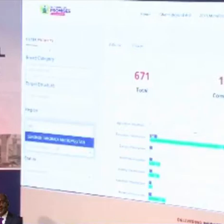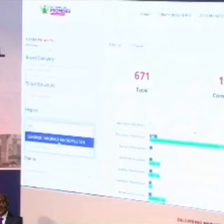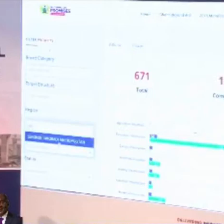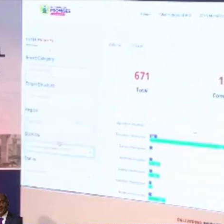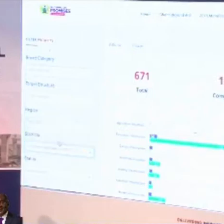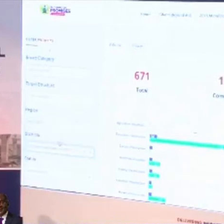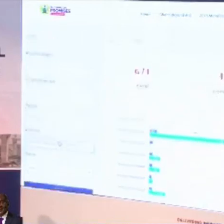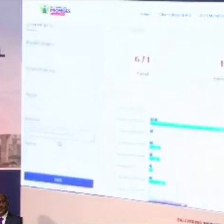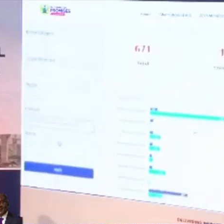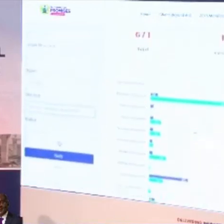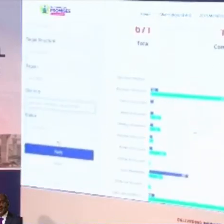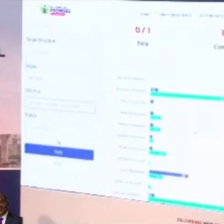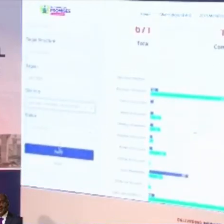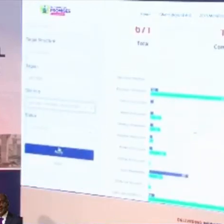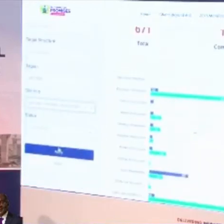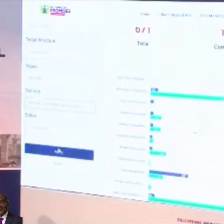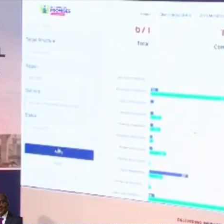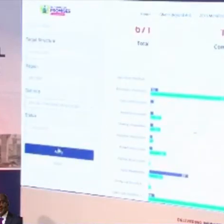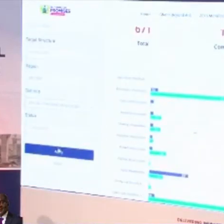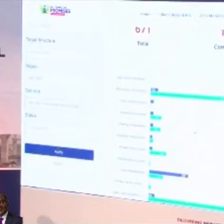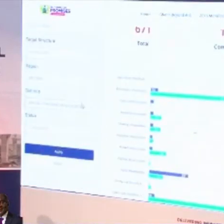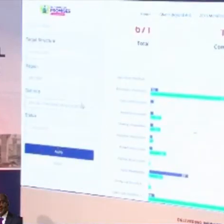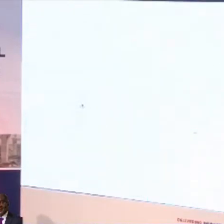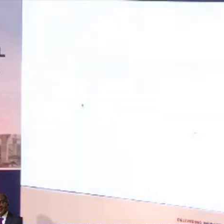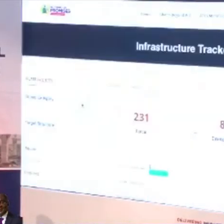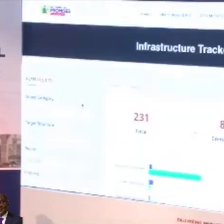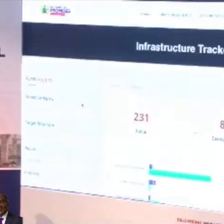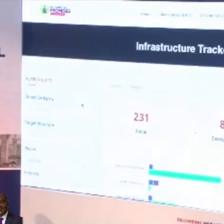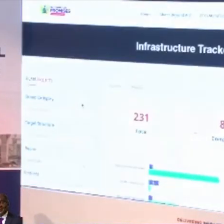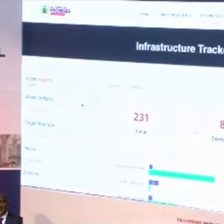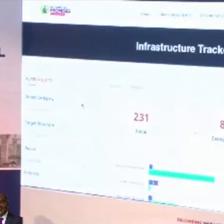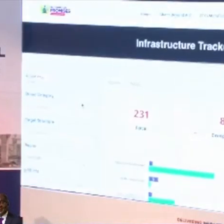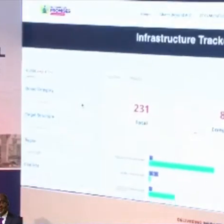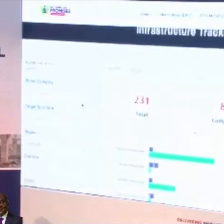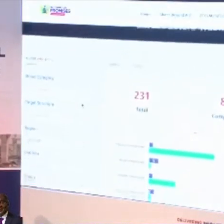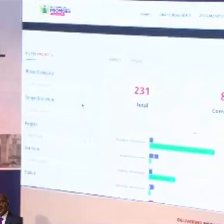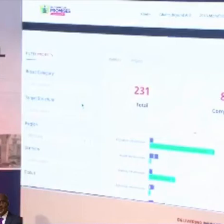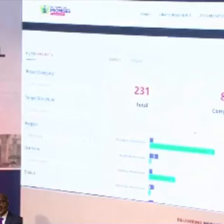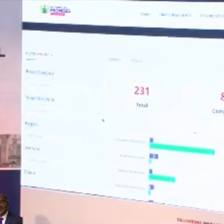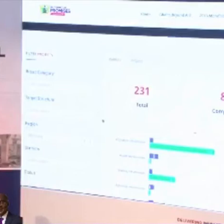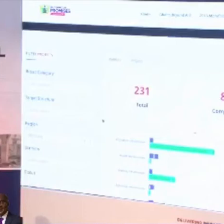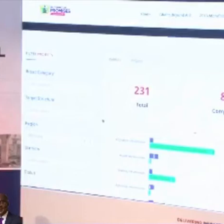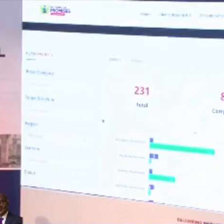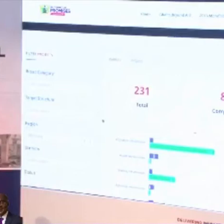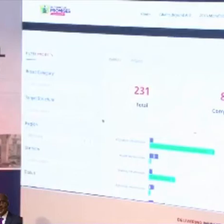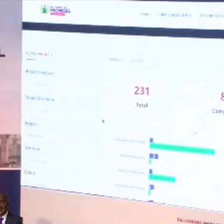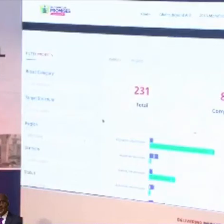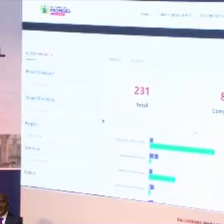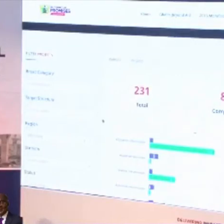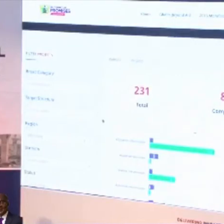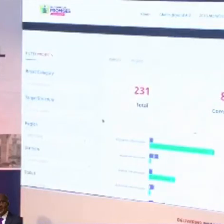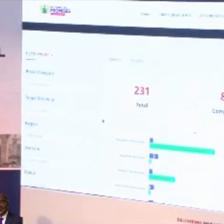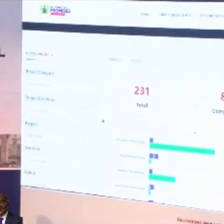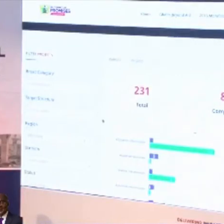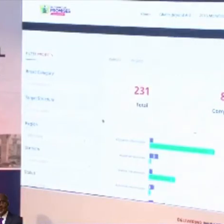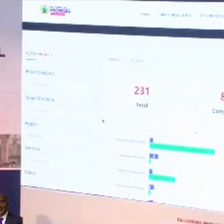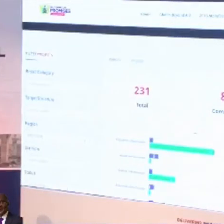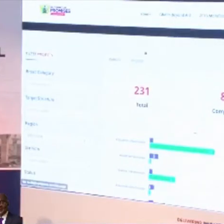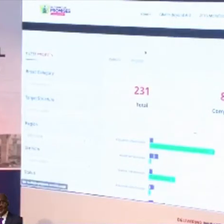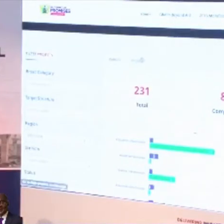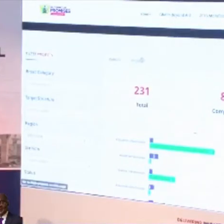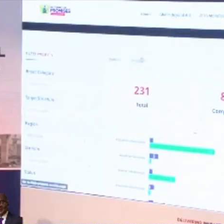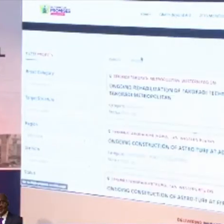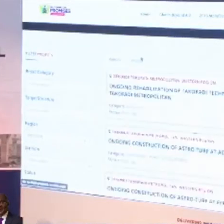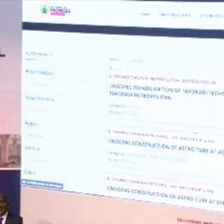Okay. Sekondi Takrady, let's see what we have. 231 projects, 83 complete. Let's see the projects.